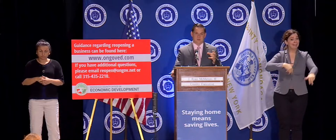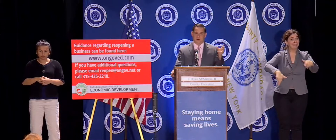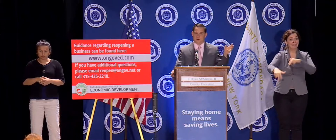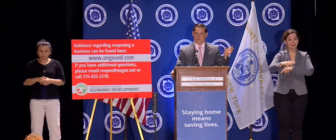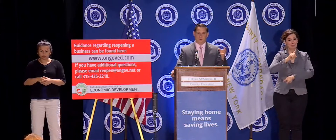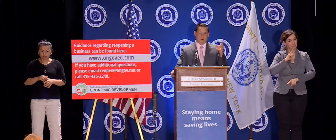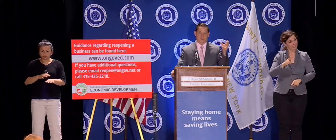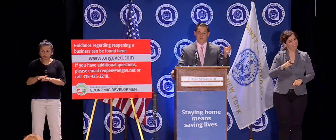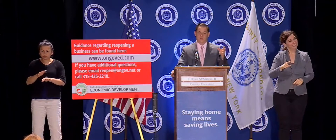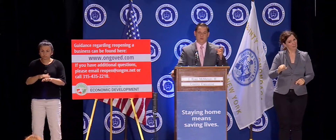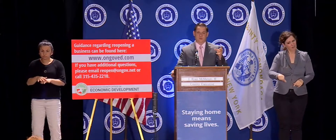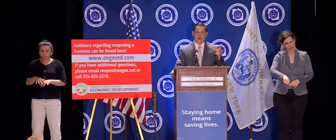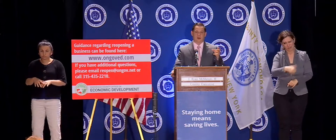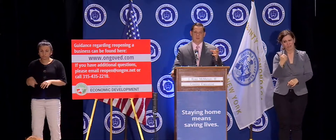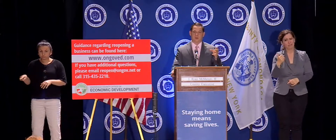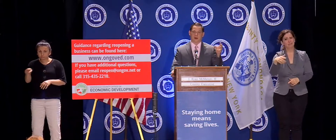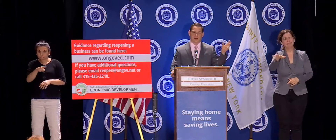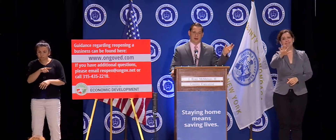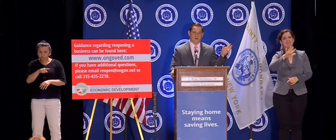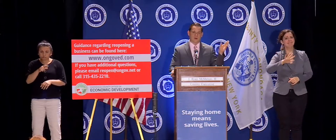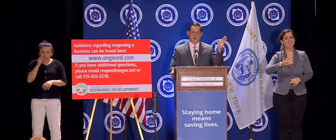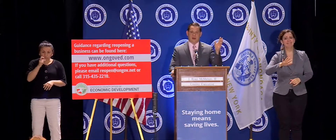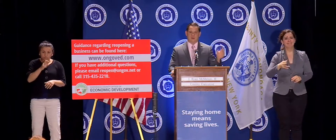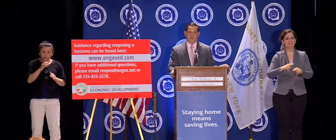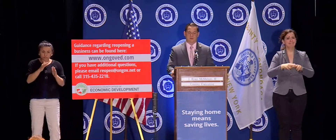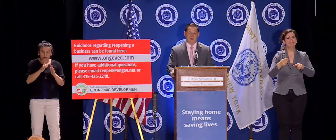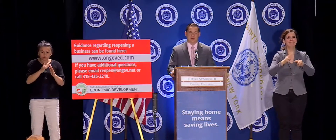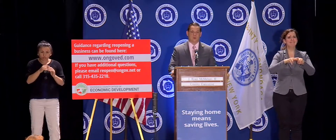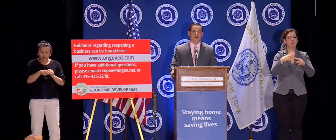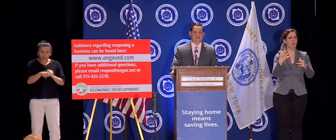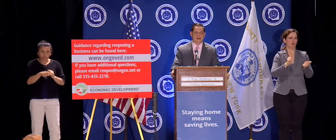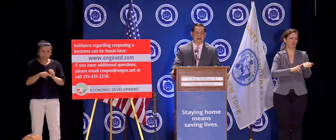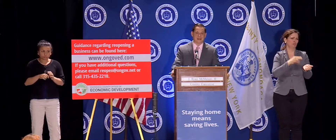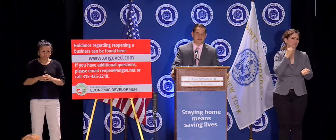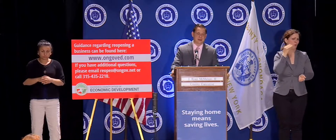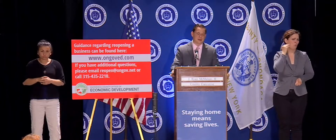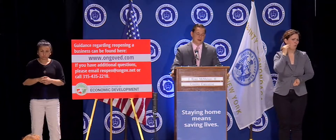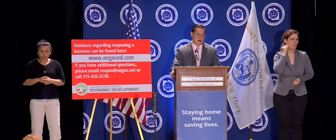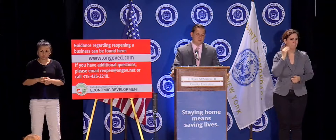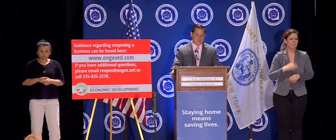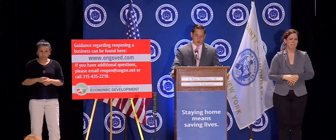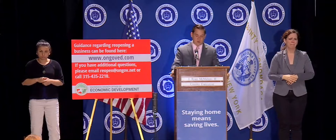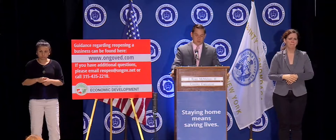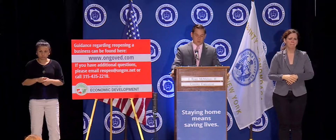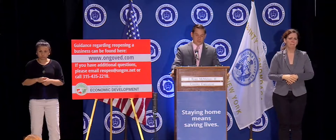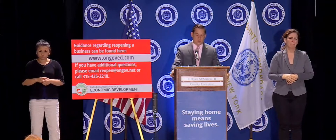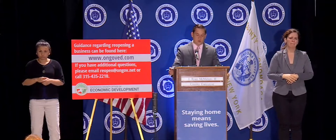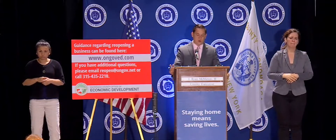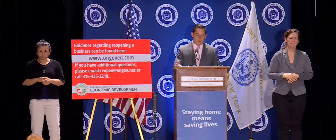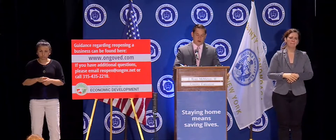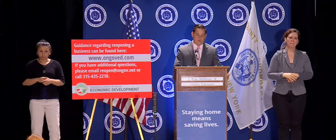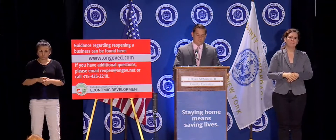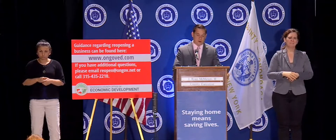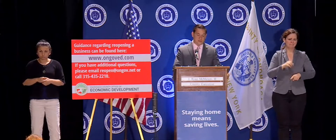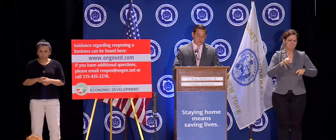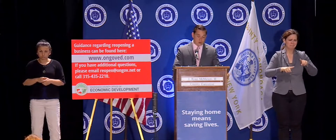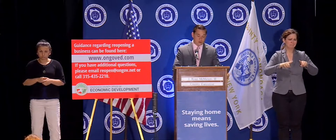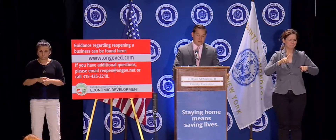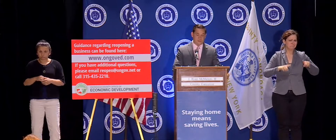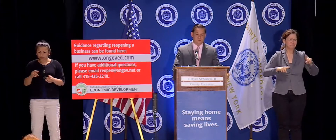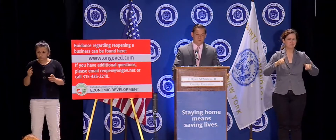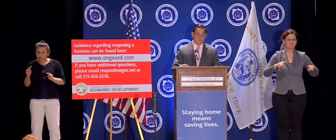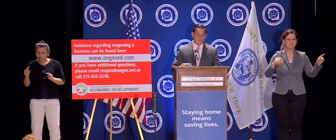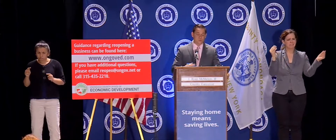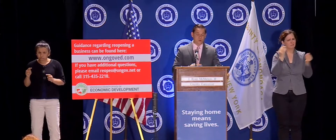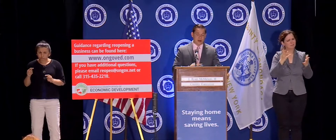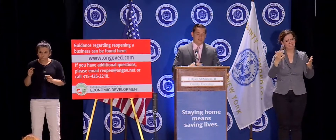just did, but we're in a community spread number right now, and they may get reassigned. So we don't know enough, but